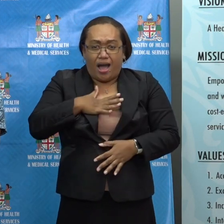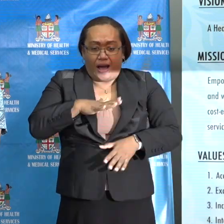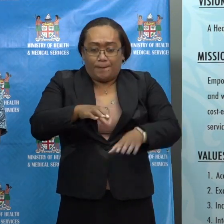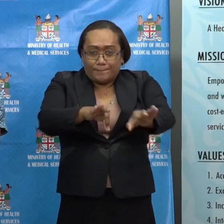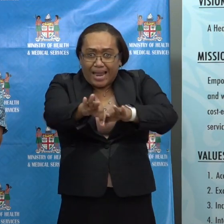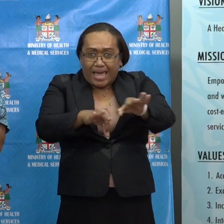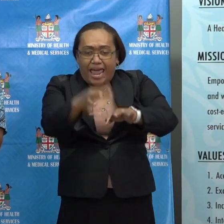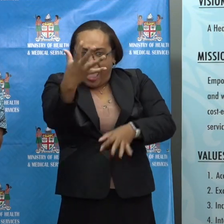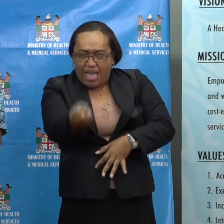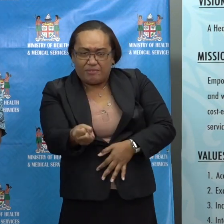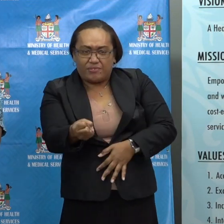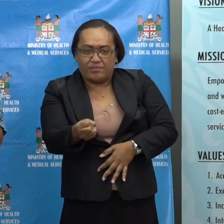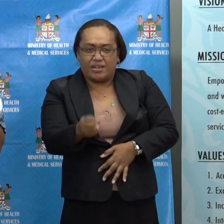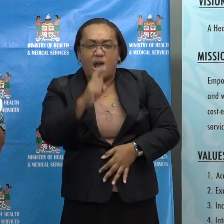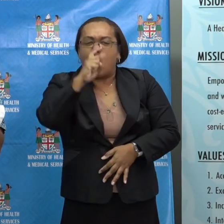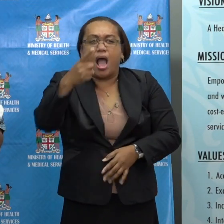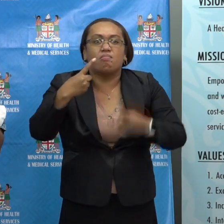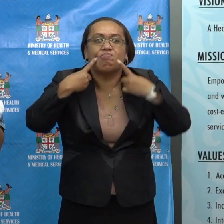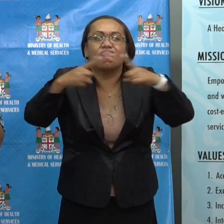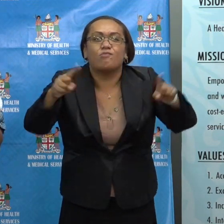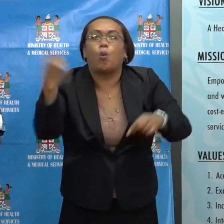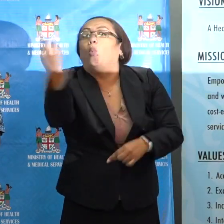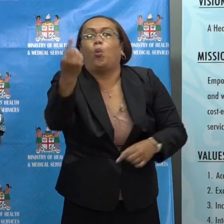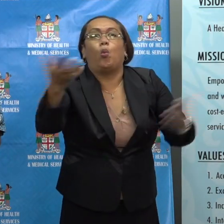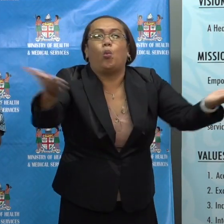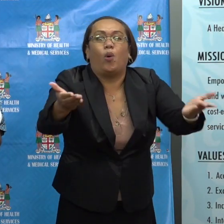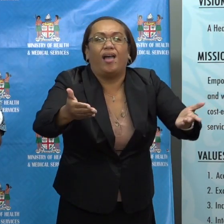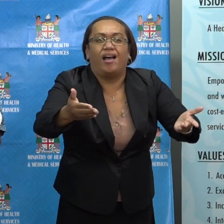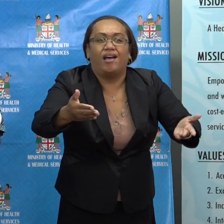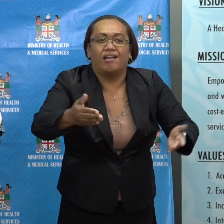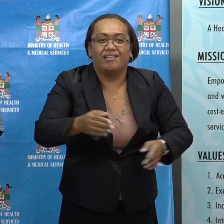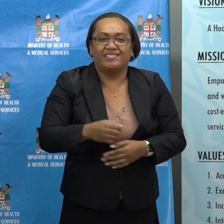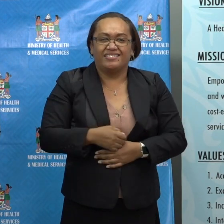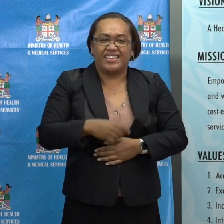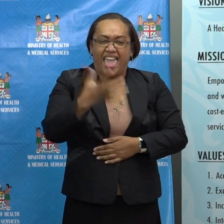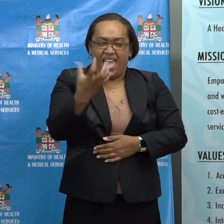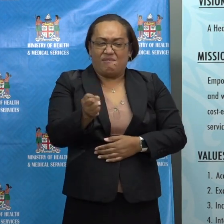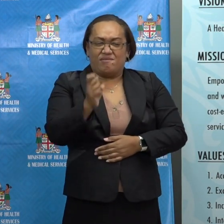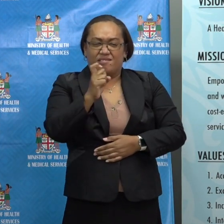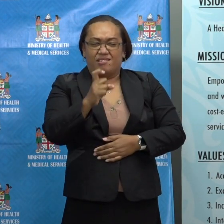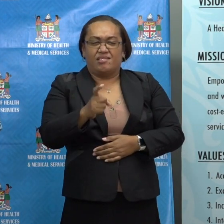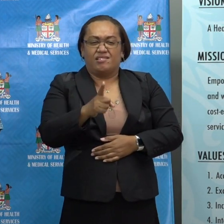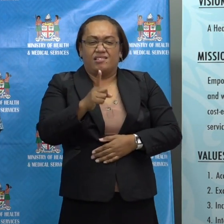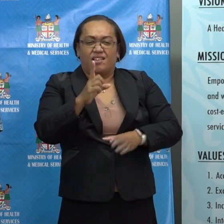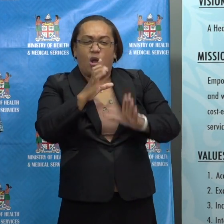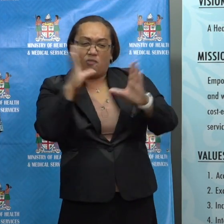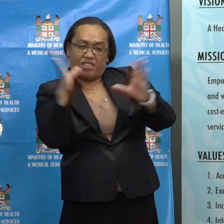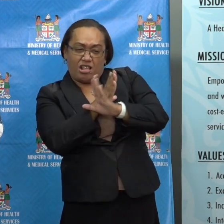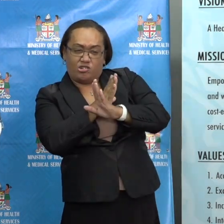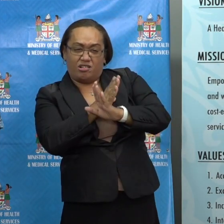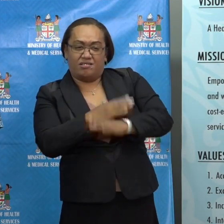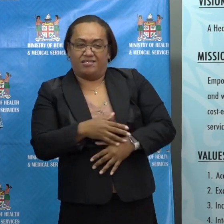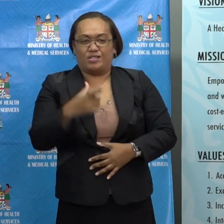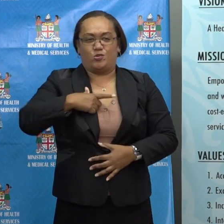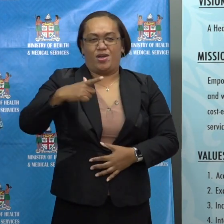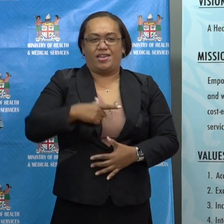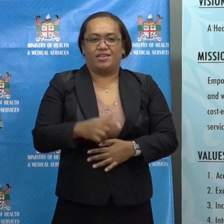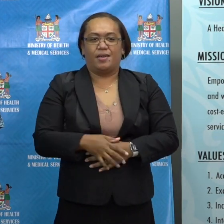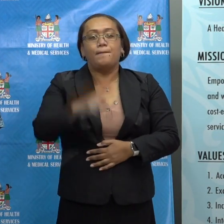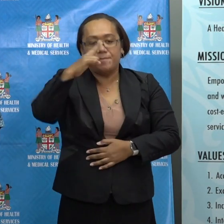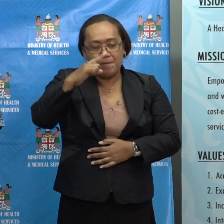Right? Those people living in and around will realize the people who are coming in and who will come and advise